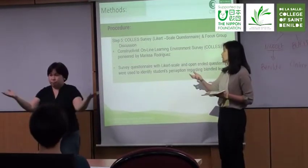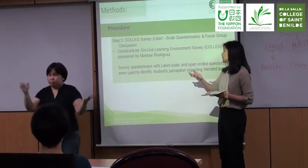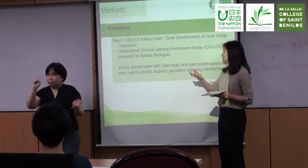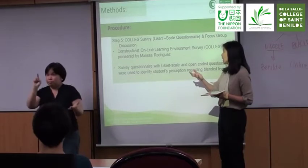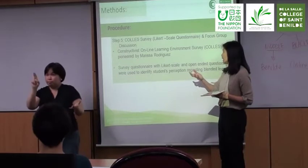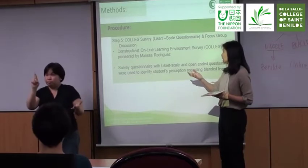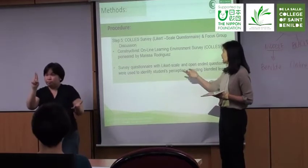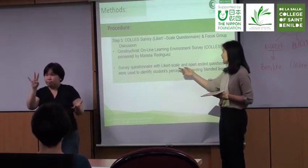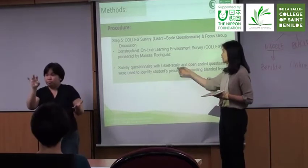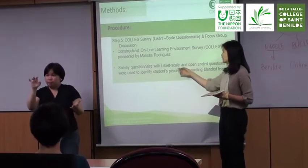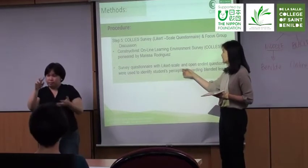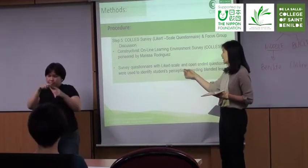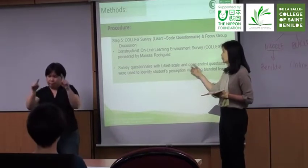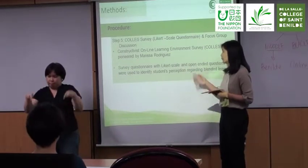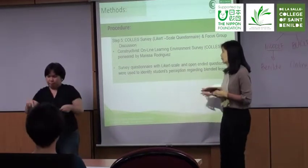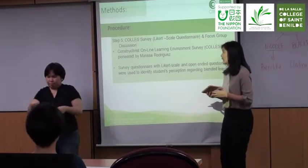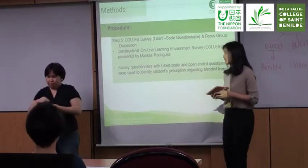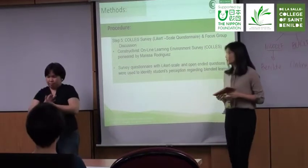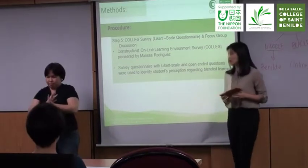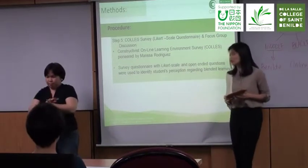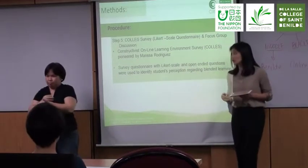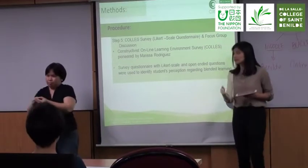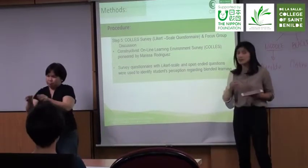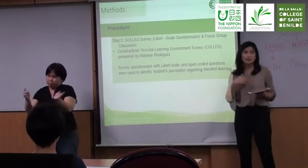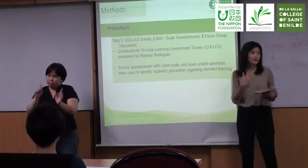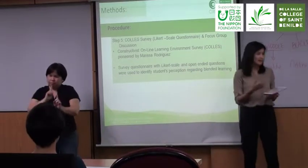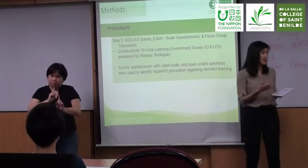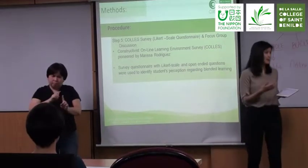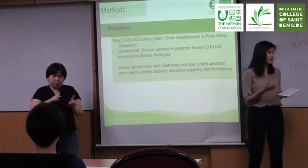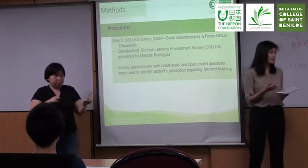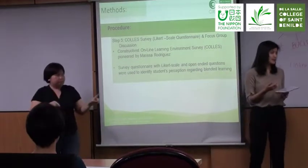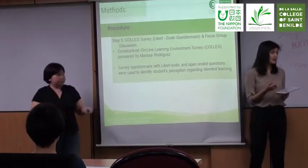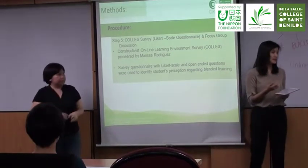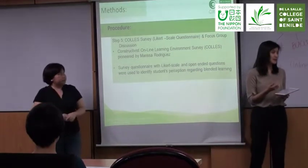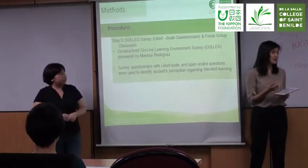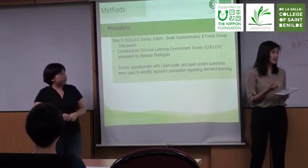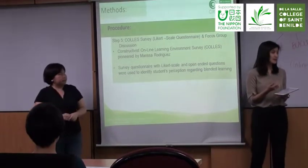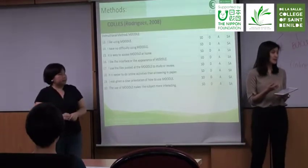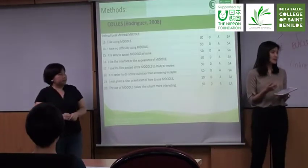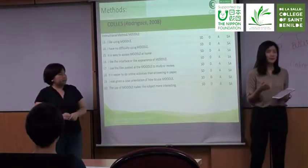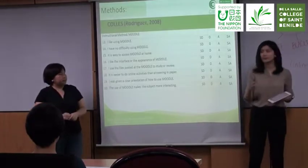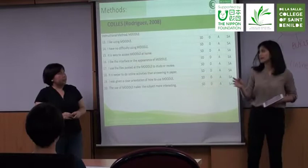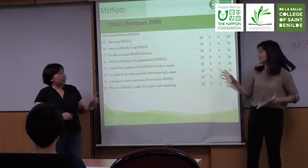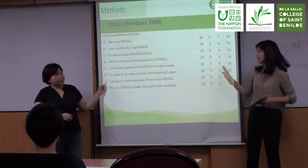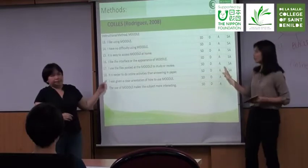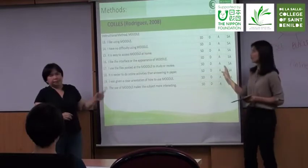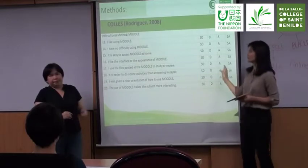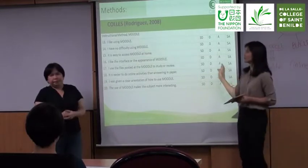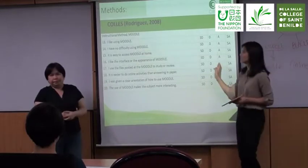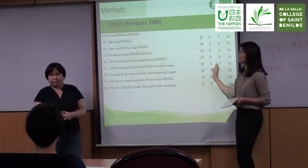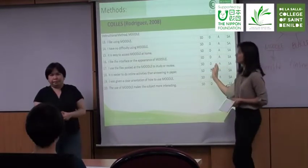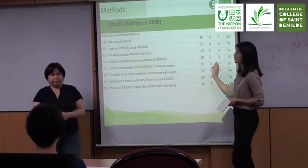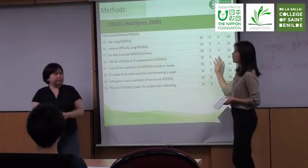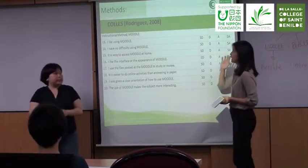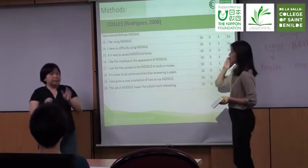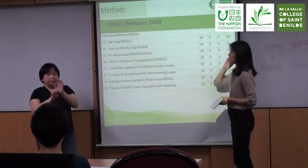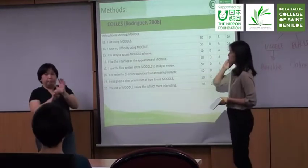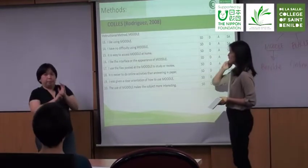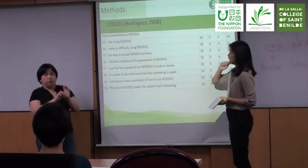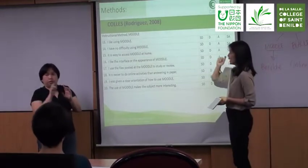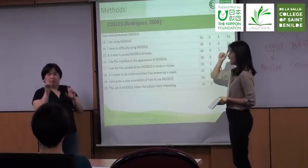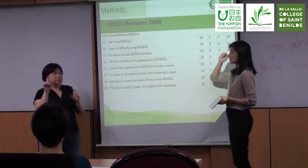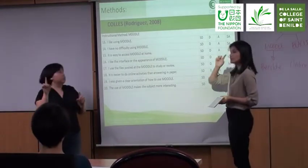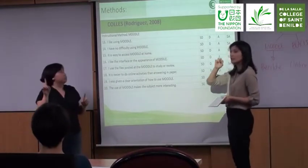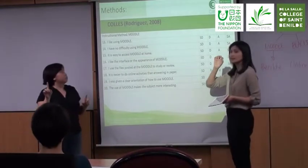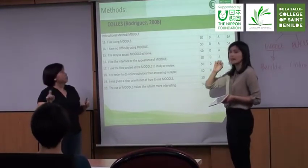questionnaire. It's a Likert scale with open-ended questions. Some of the examples of the statements would be this one. So this is the